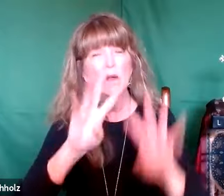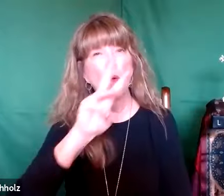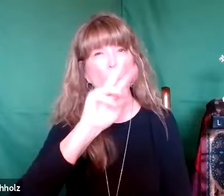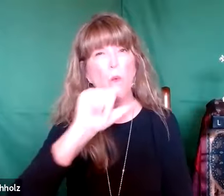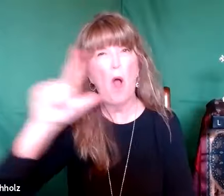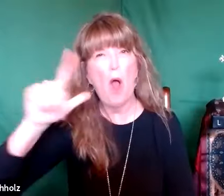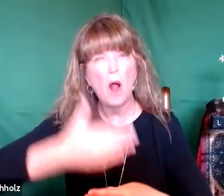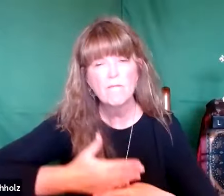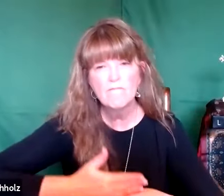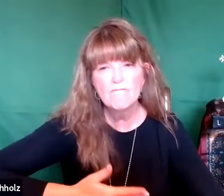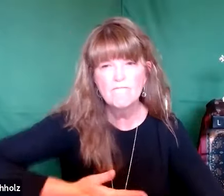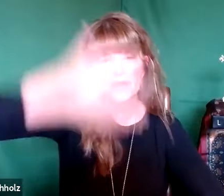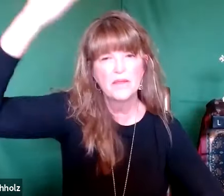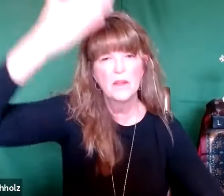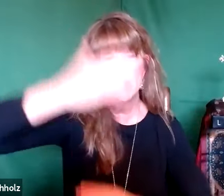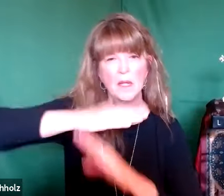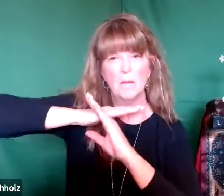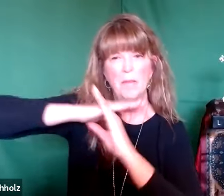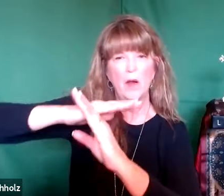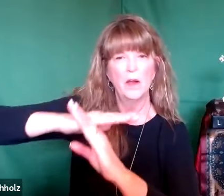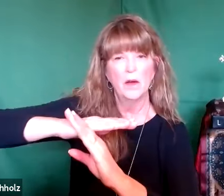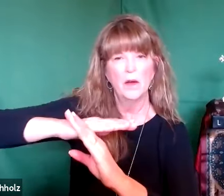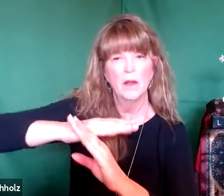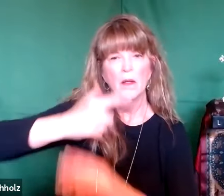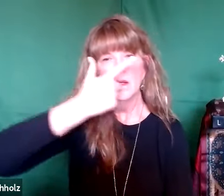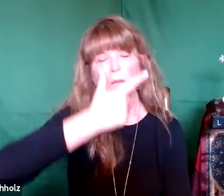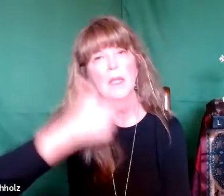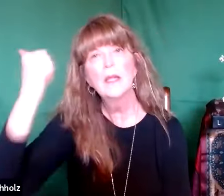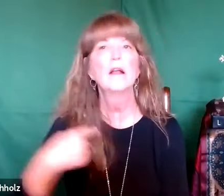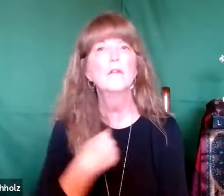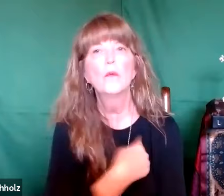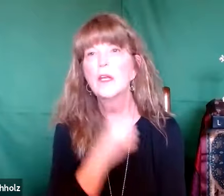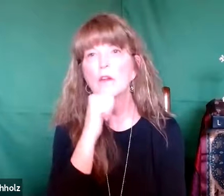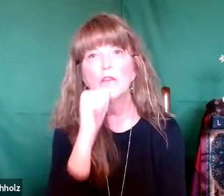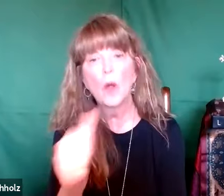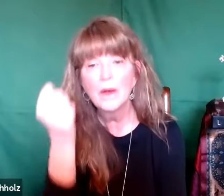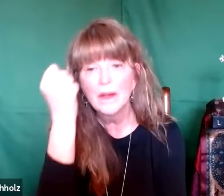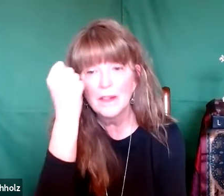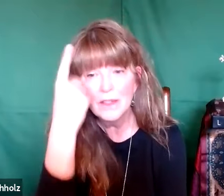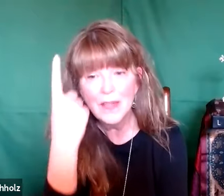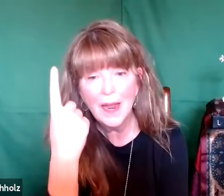So many of us have curtains that become a wall and become a barrier.